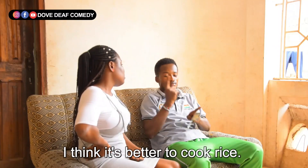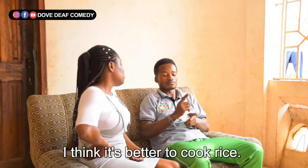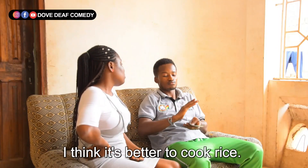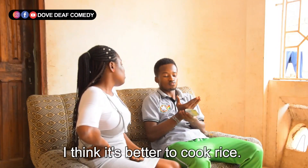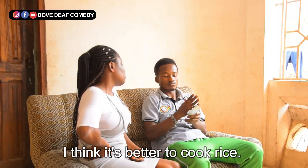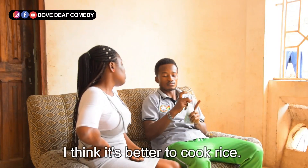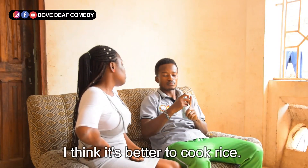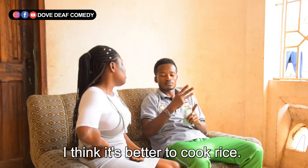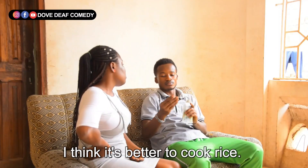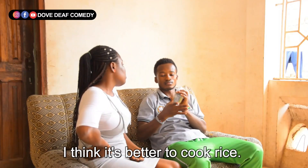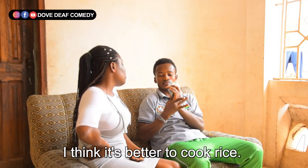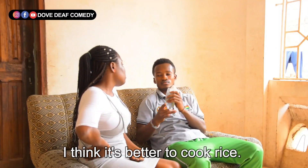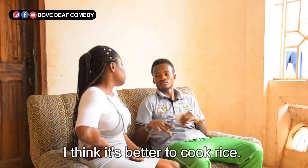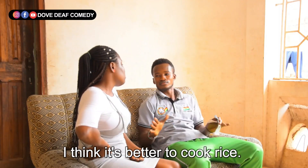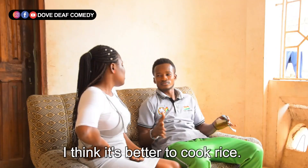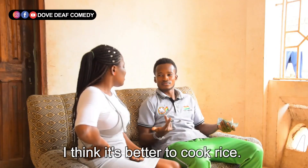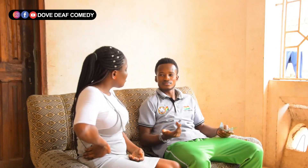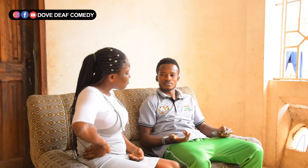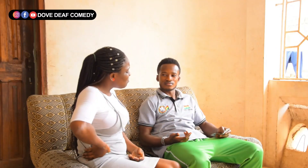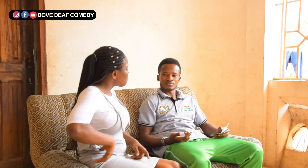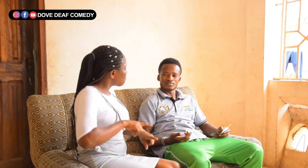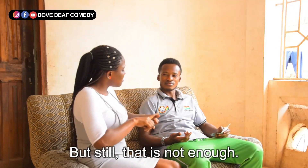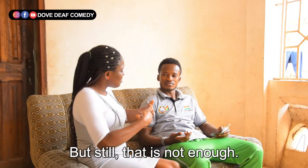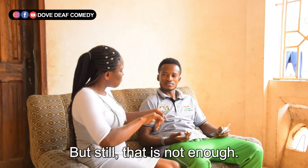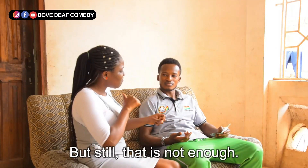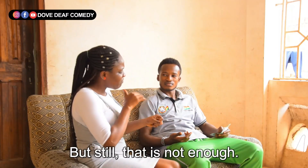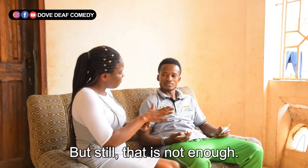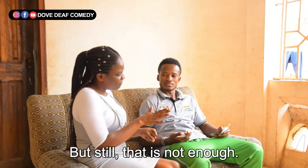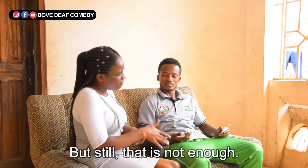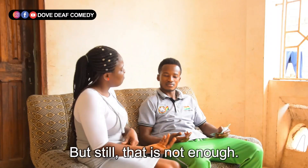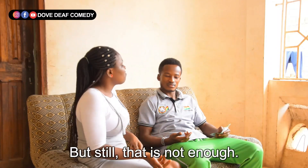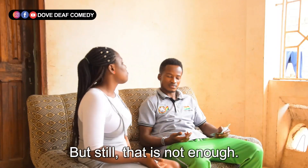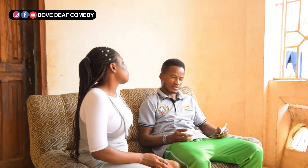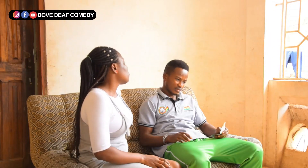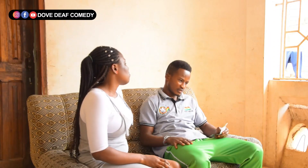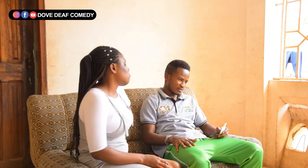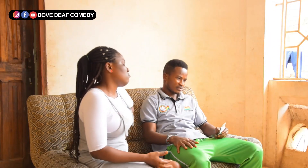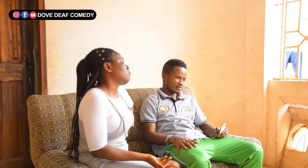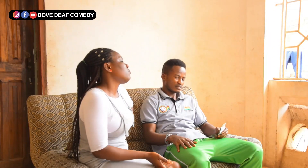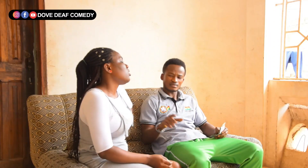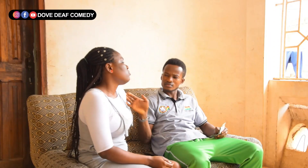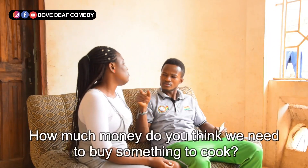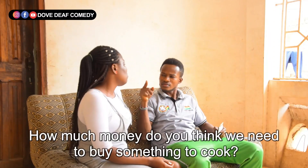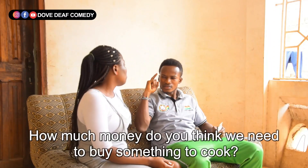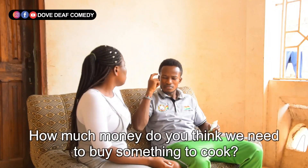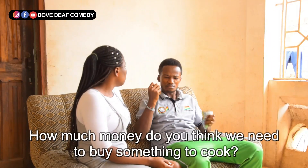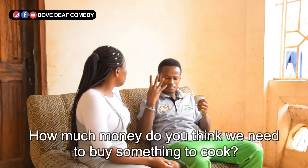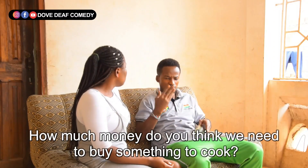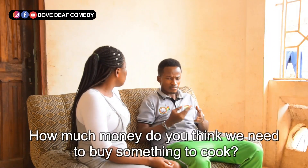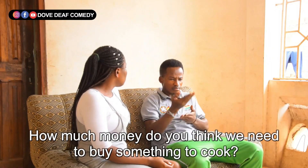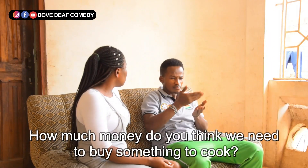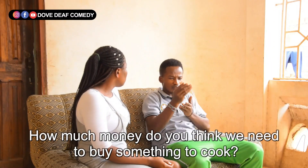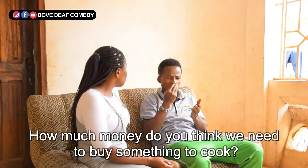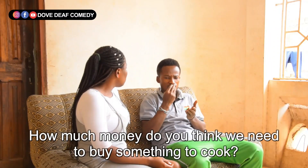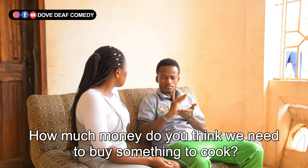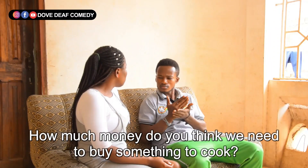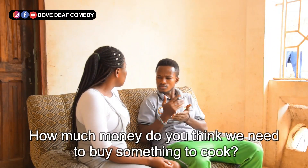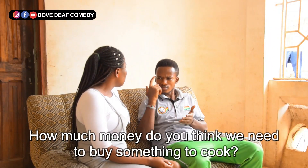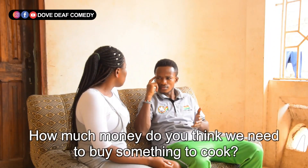noob. I think it's better to cook rice. But still, that is not enough. How much money do you think we need to buy